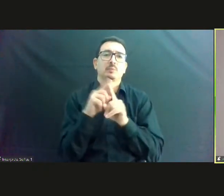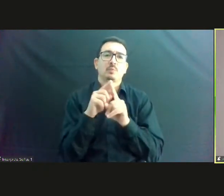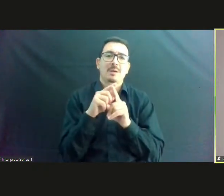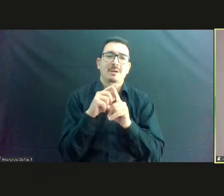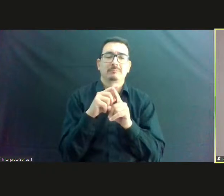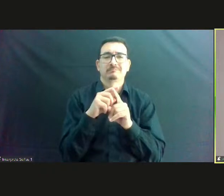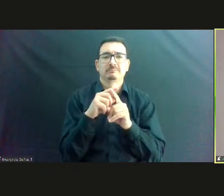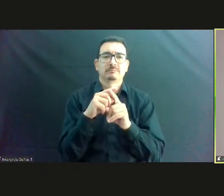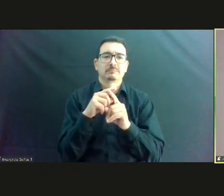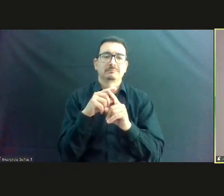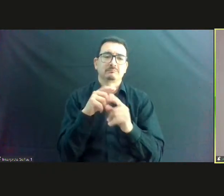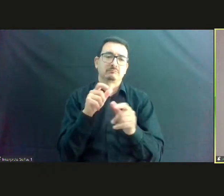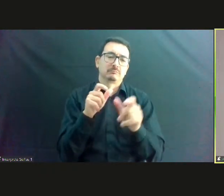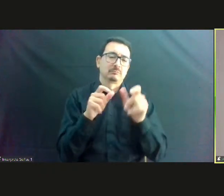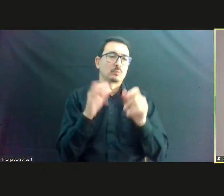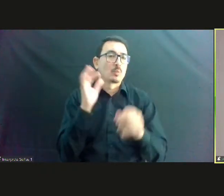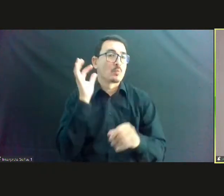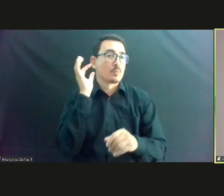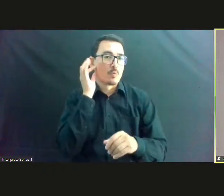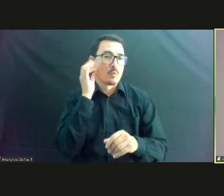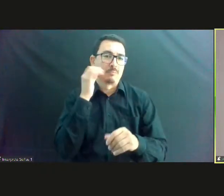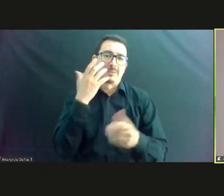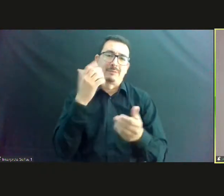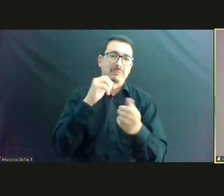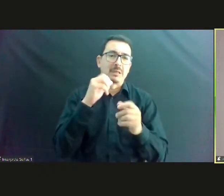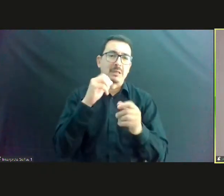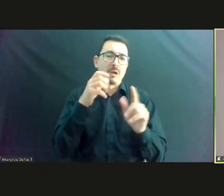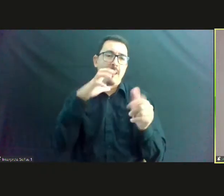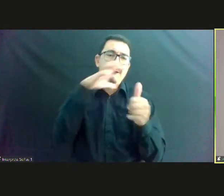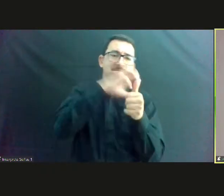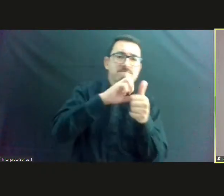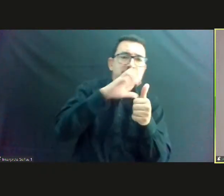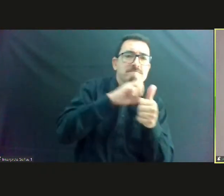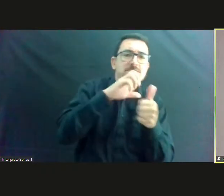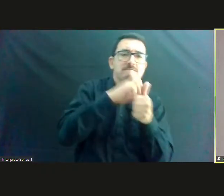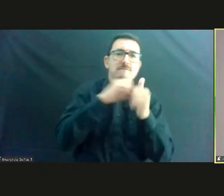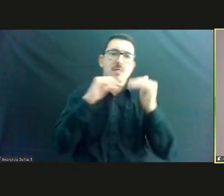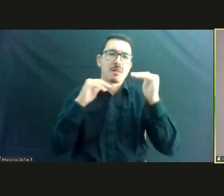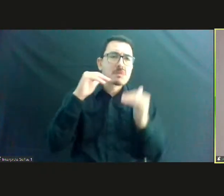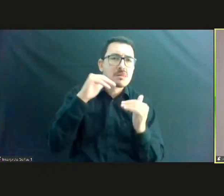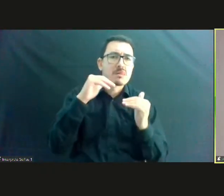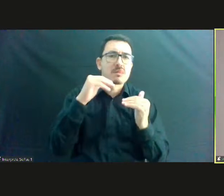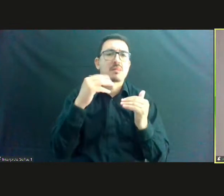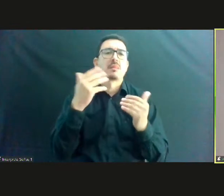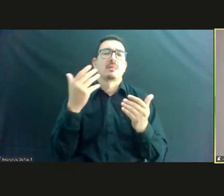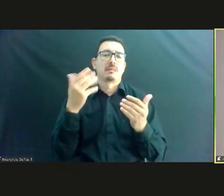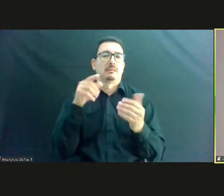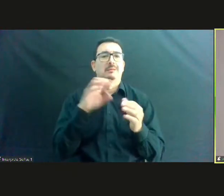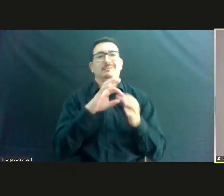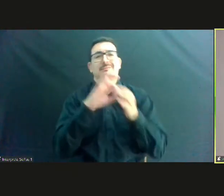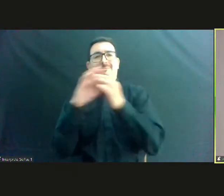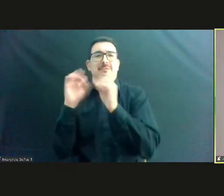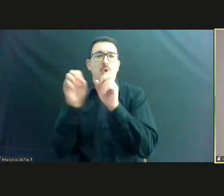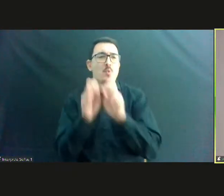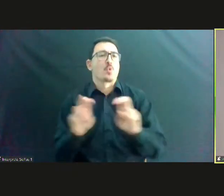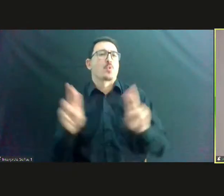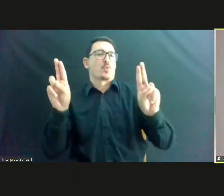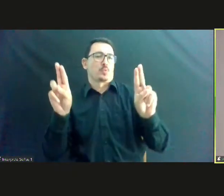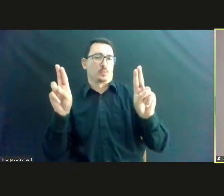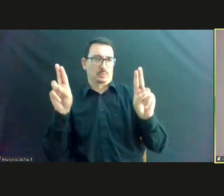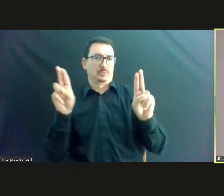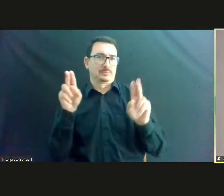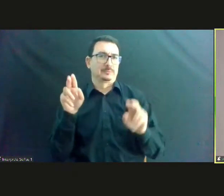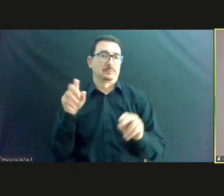the ILO Centenary Conference. Prior to her appointment to Geneva, Mrs. Aizata has been serving as the Director of